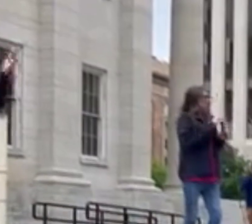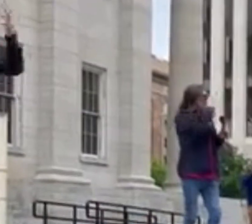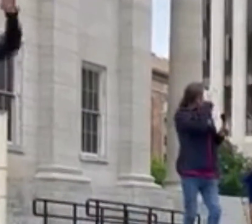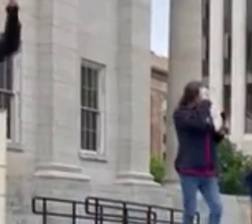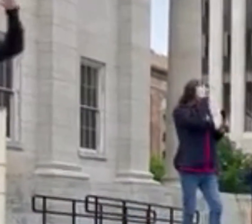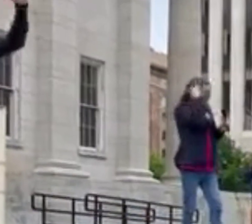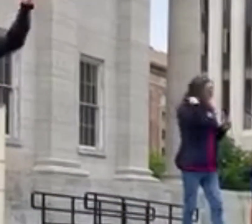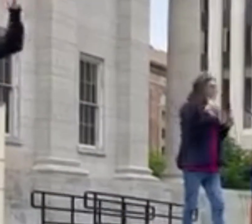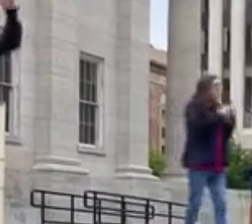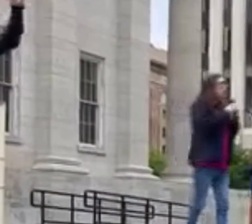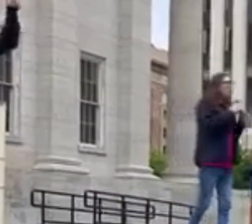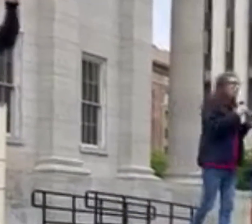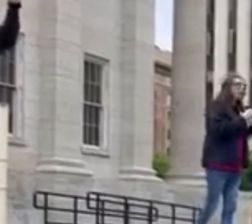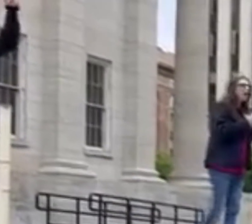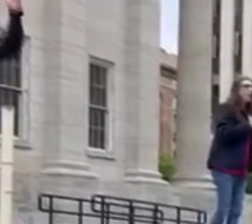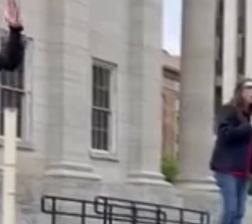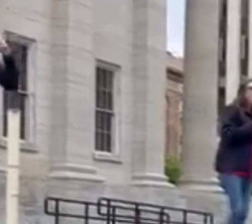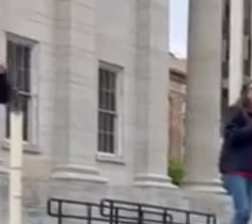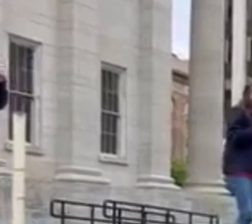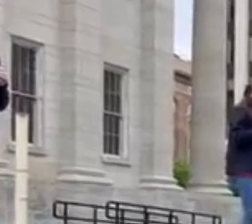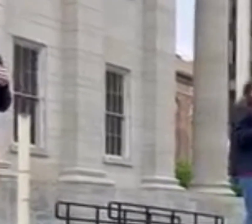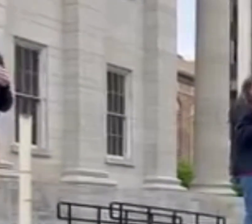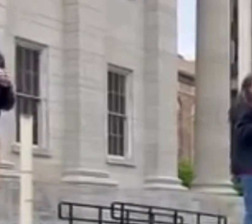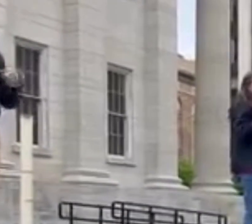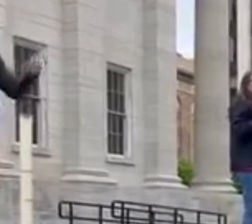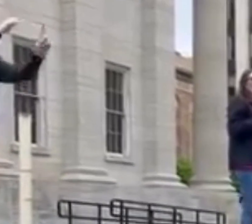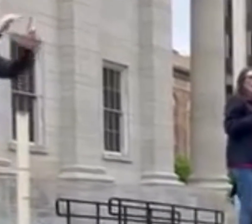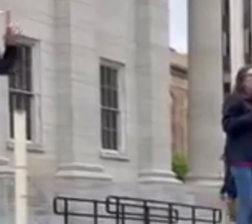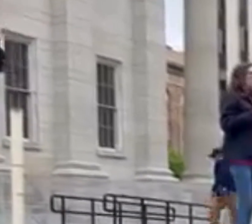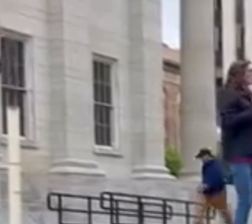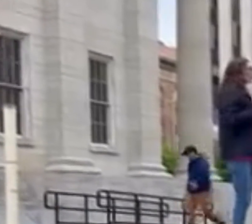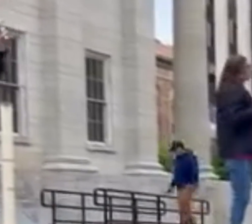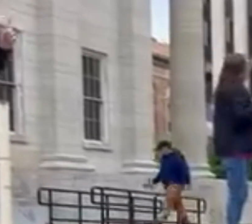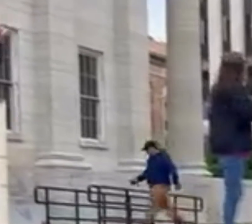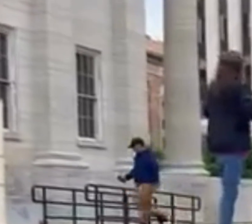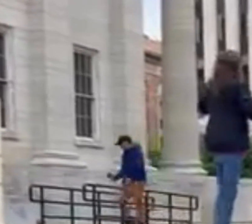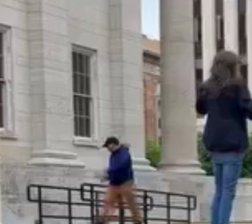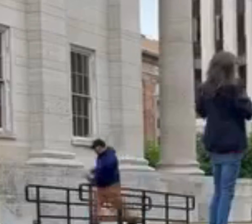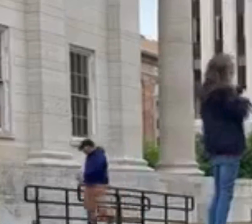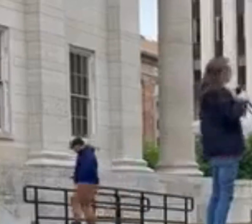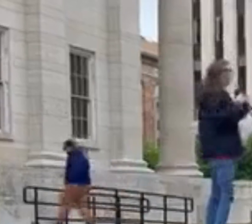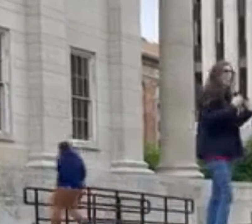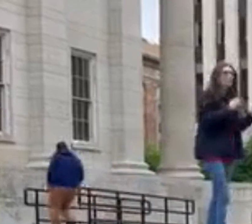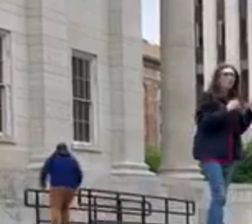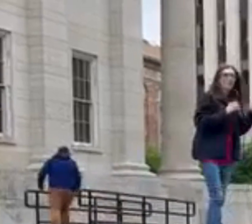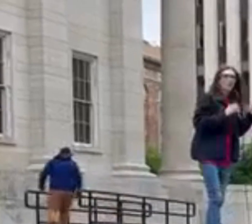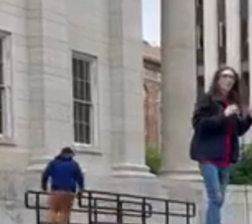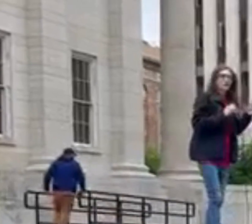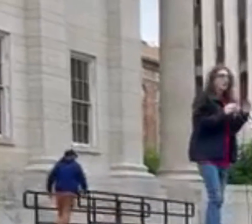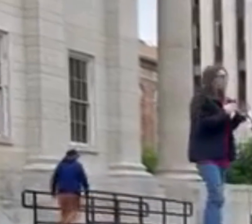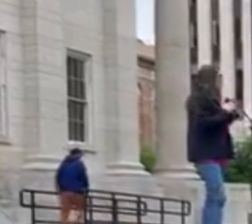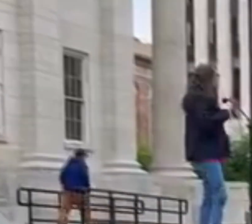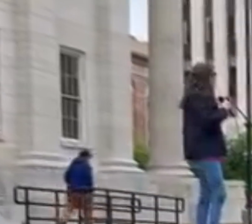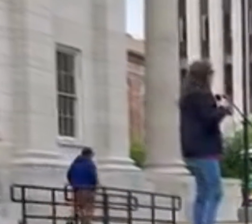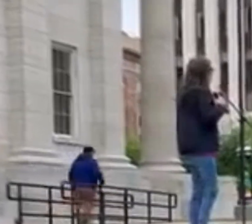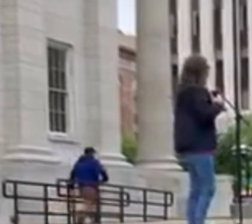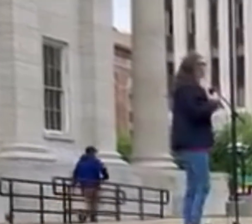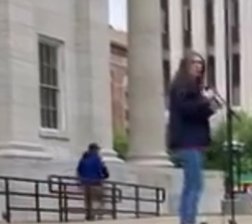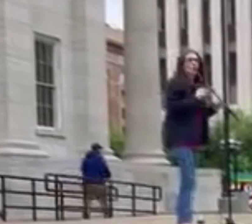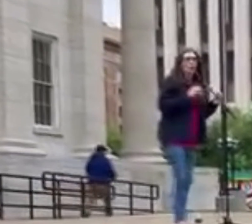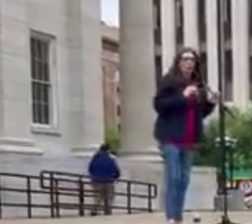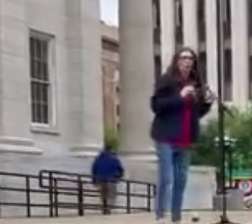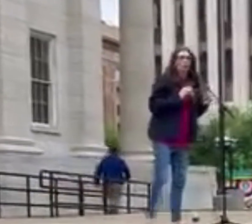So I want to remind everybody, because more than 50 years out